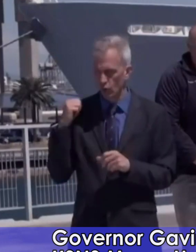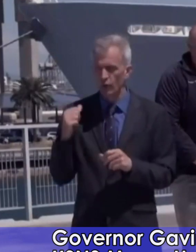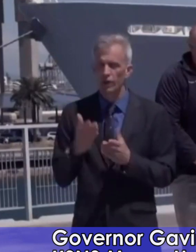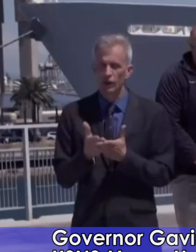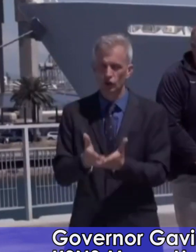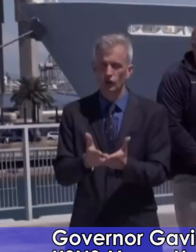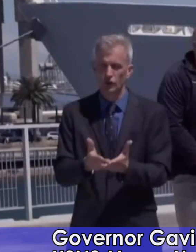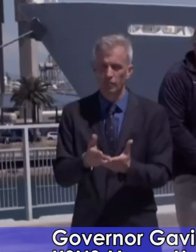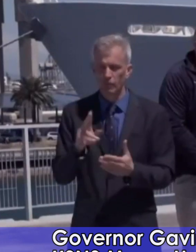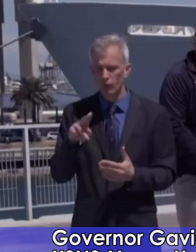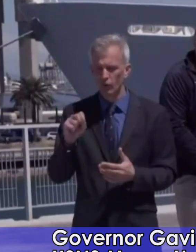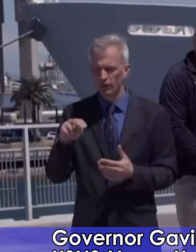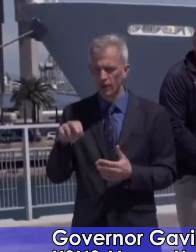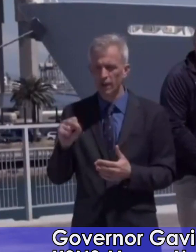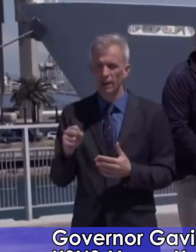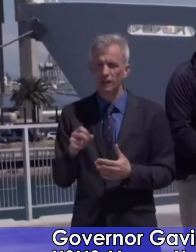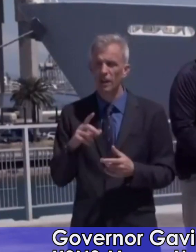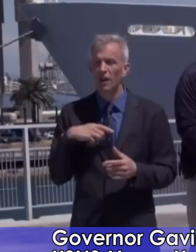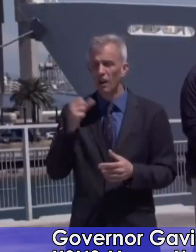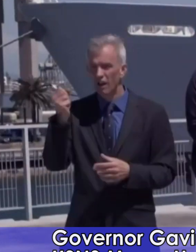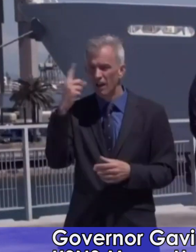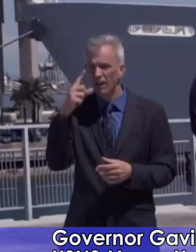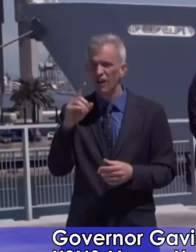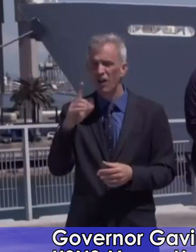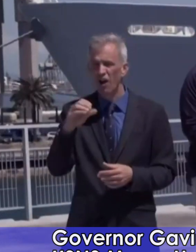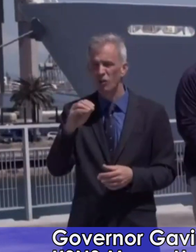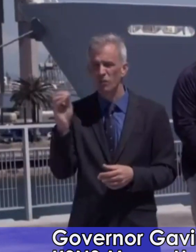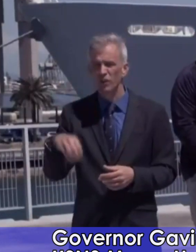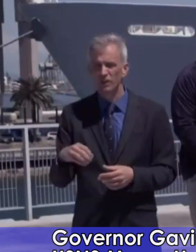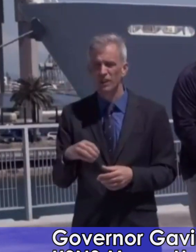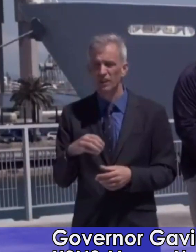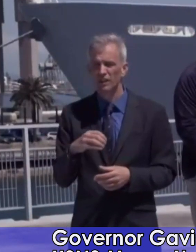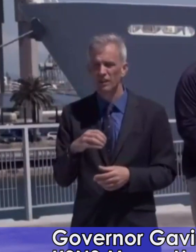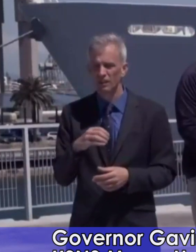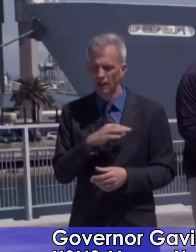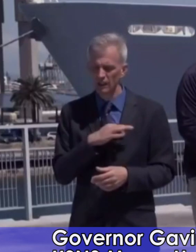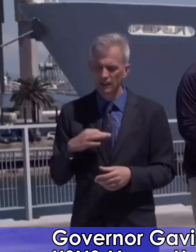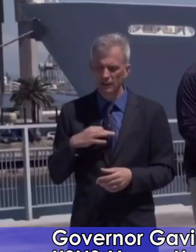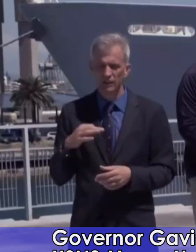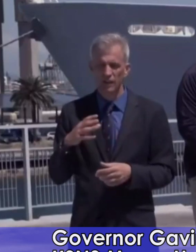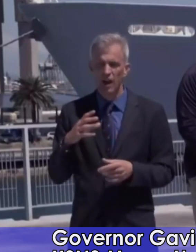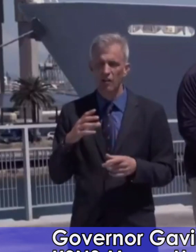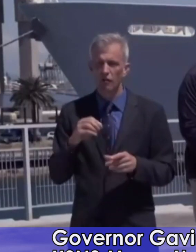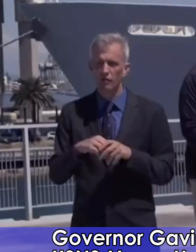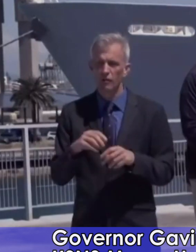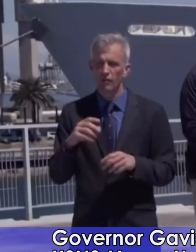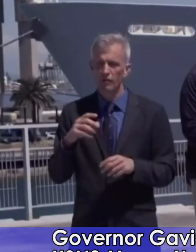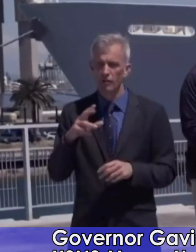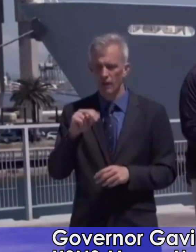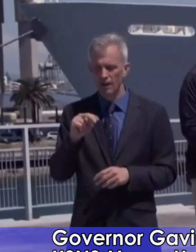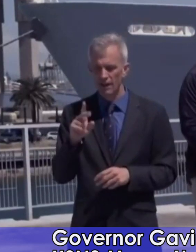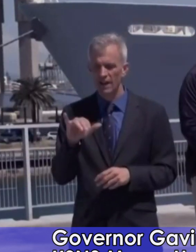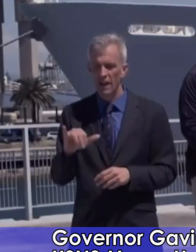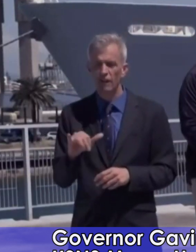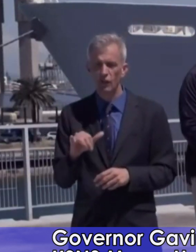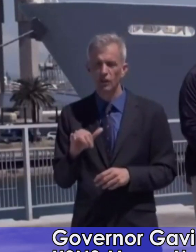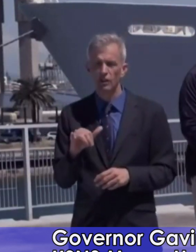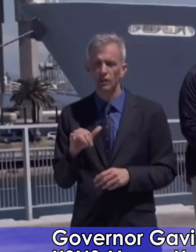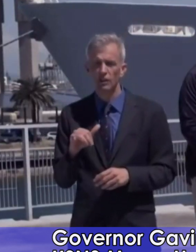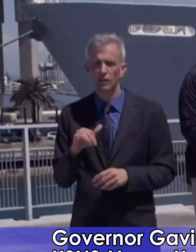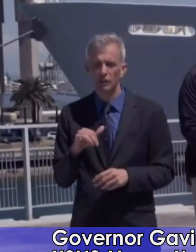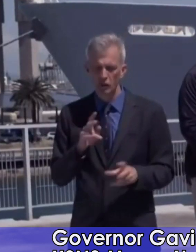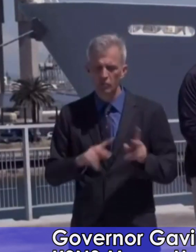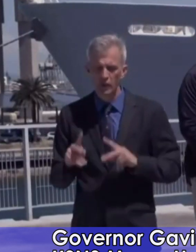100% staffed by the contribution of the American taxpayer and the incredible men and women in uniform, the